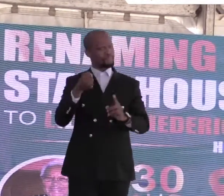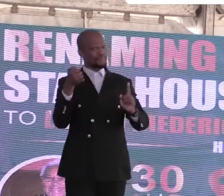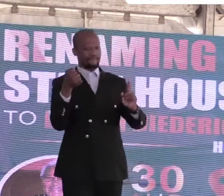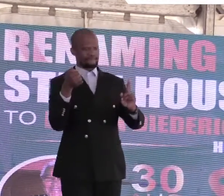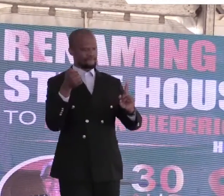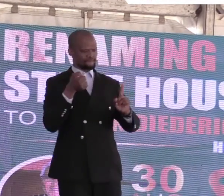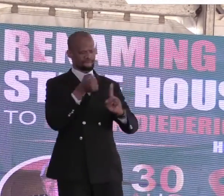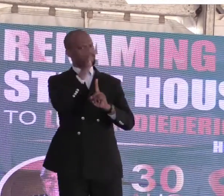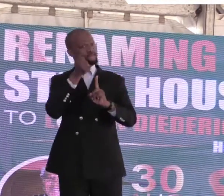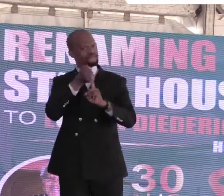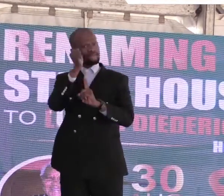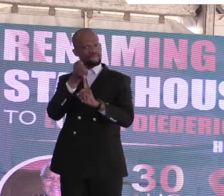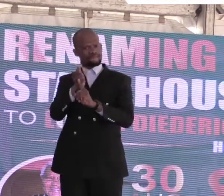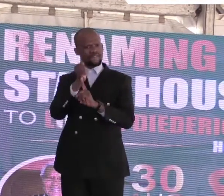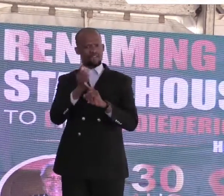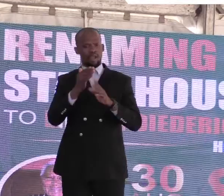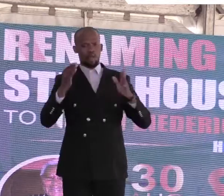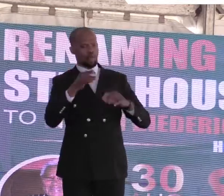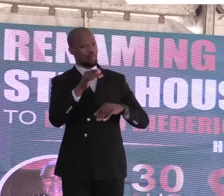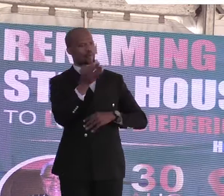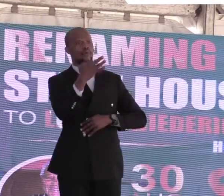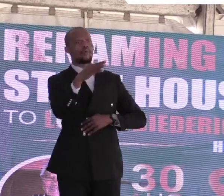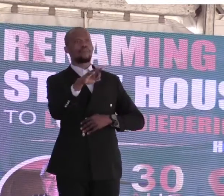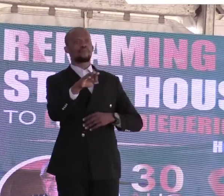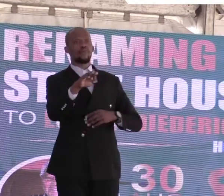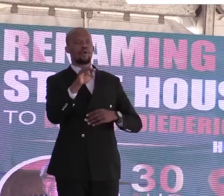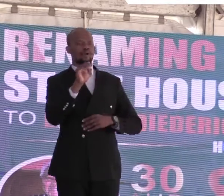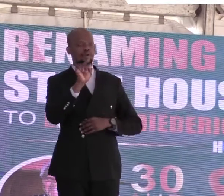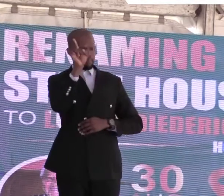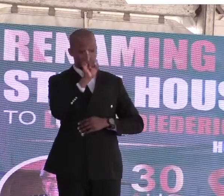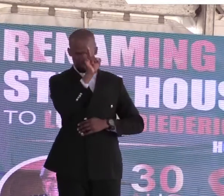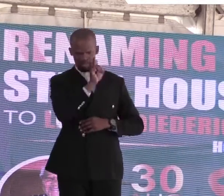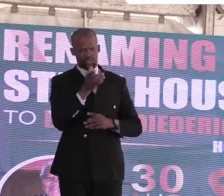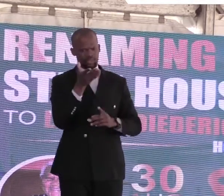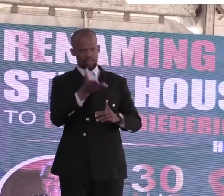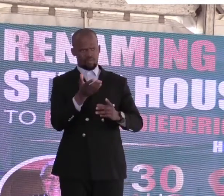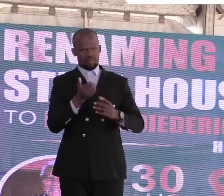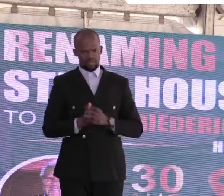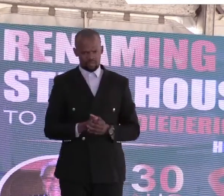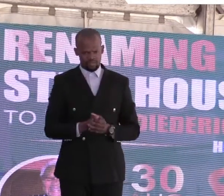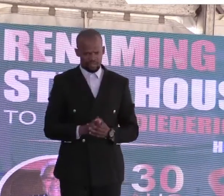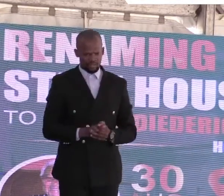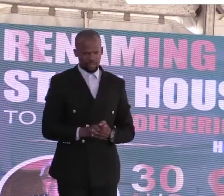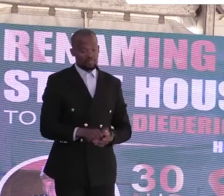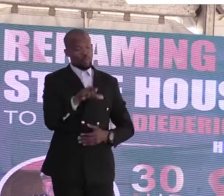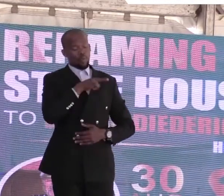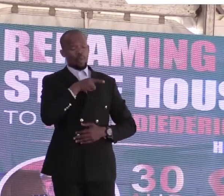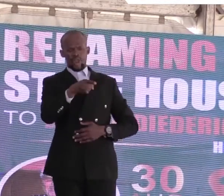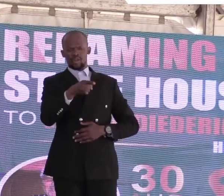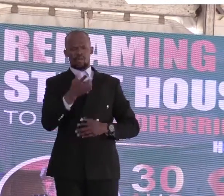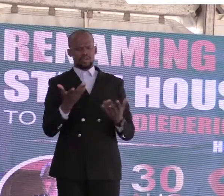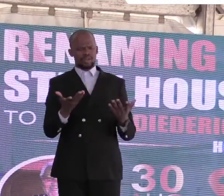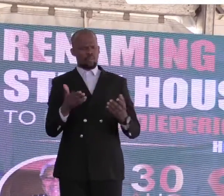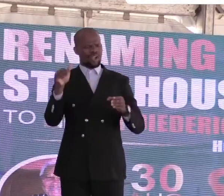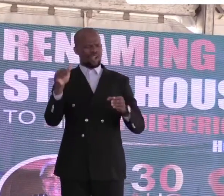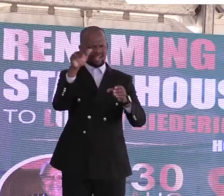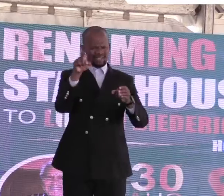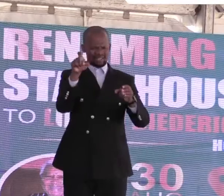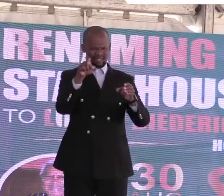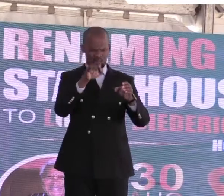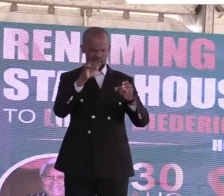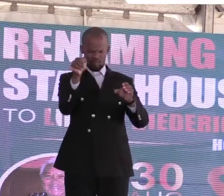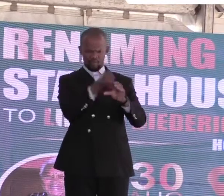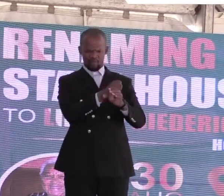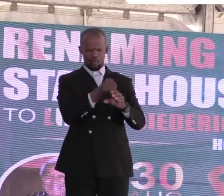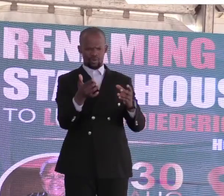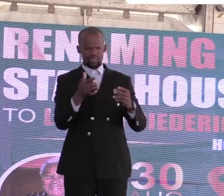dedicated her life to the betterment of all. Because of her activism, she became heavily involved in